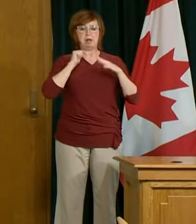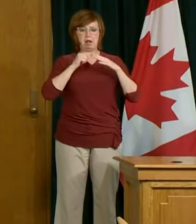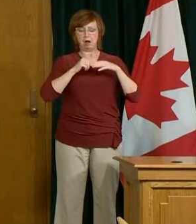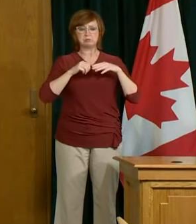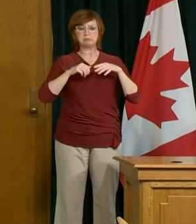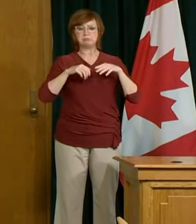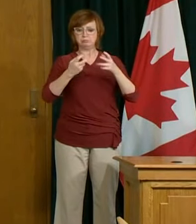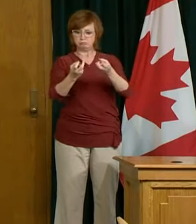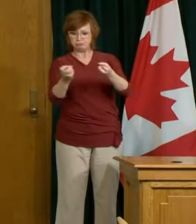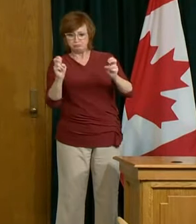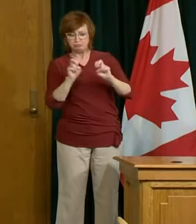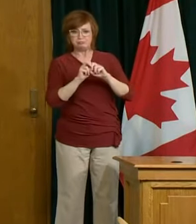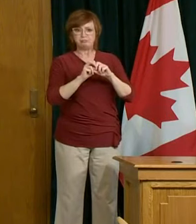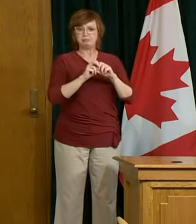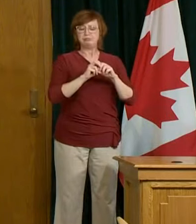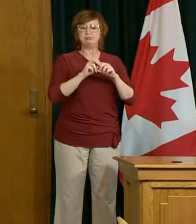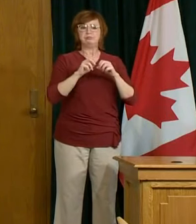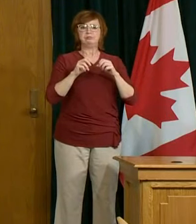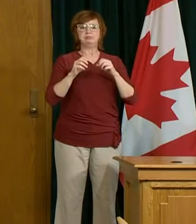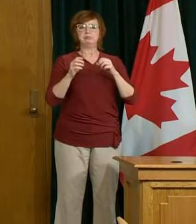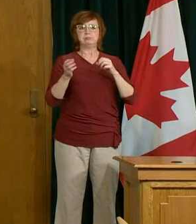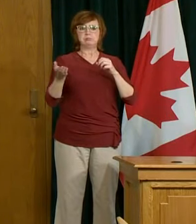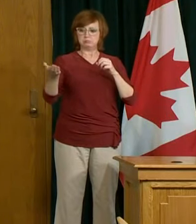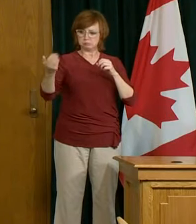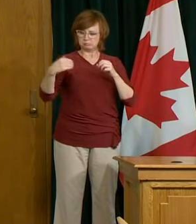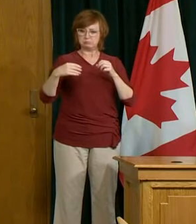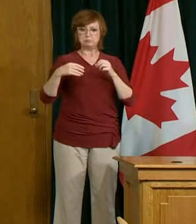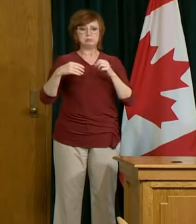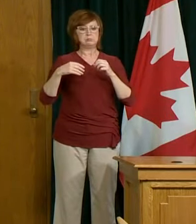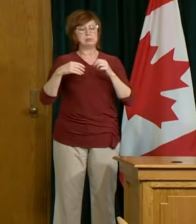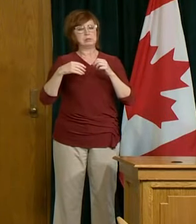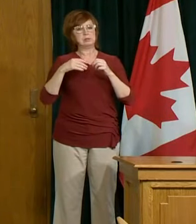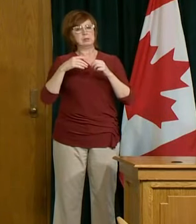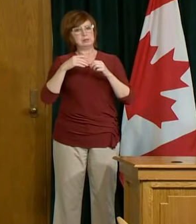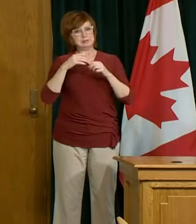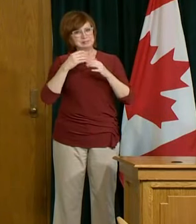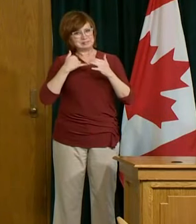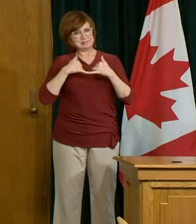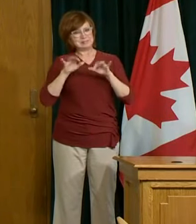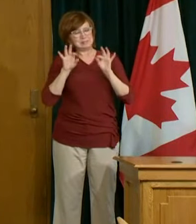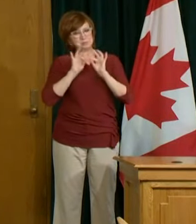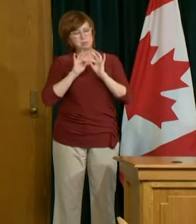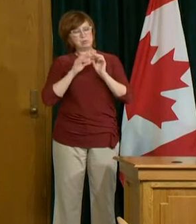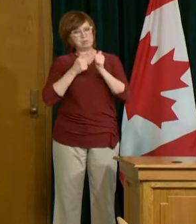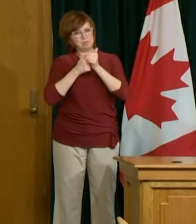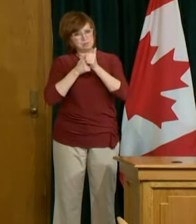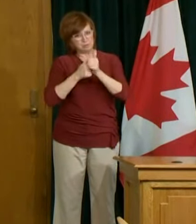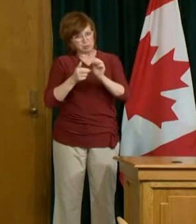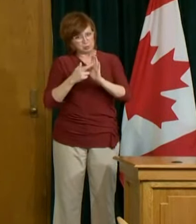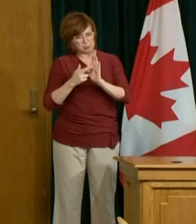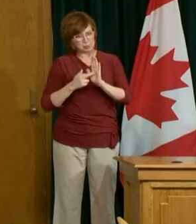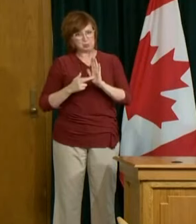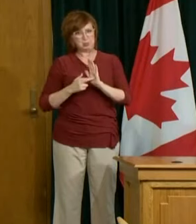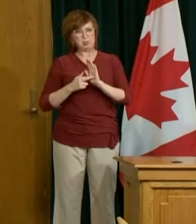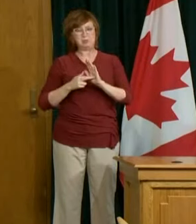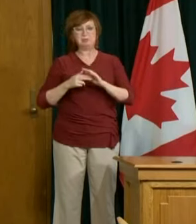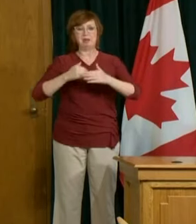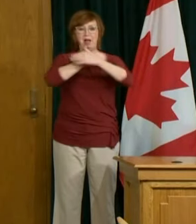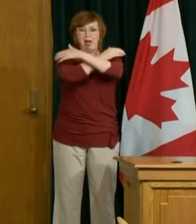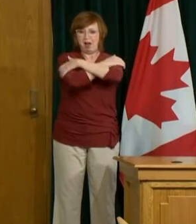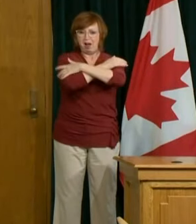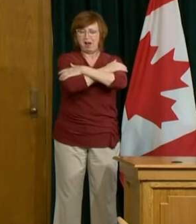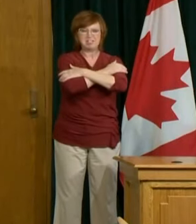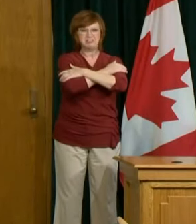who's more vulnerable. Just be a bit conscious of that, and of course not meet socially. If anyone has symptoms, they should not, of course,